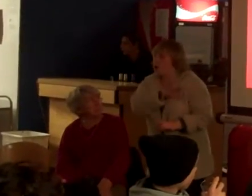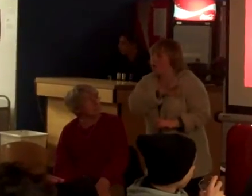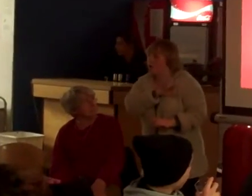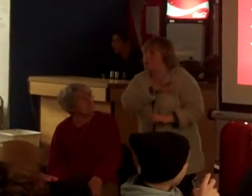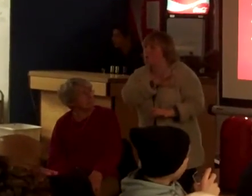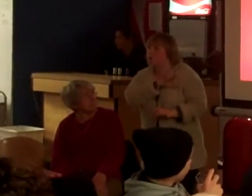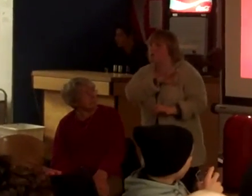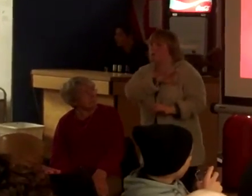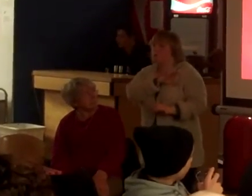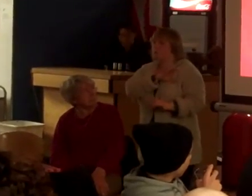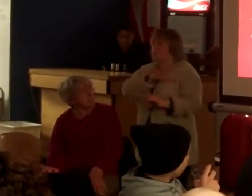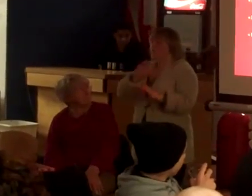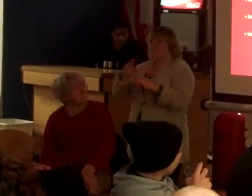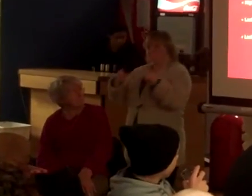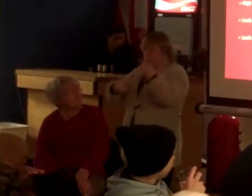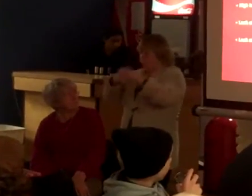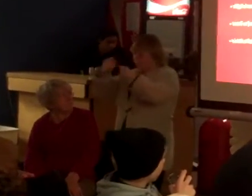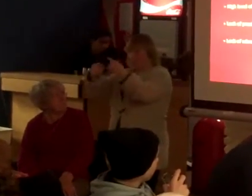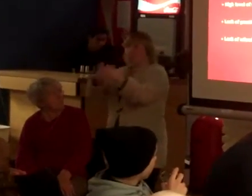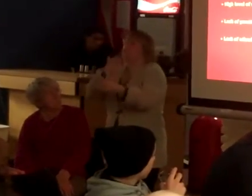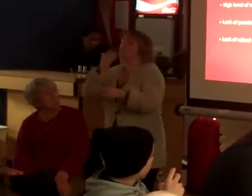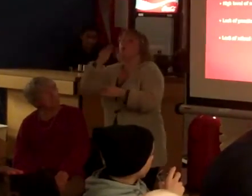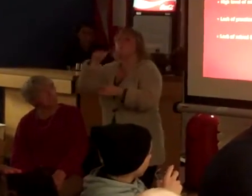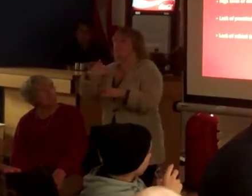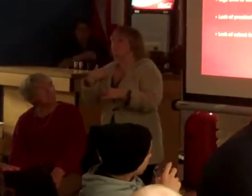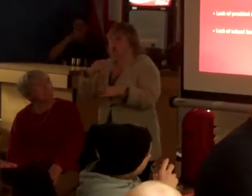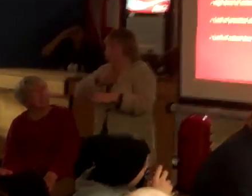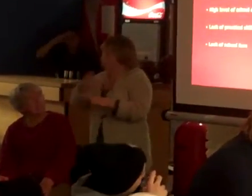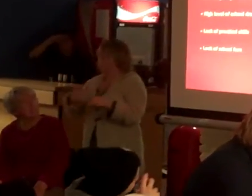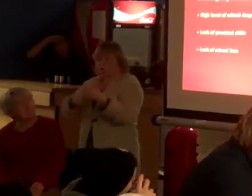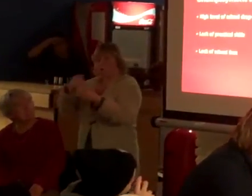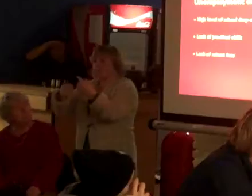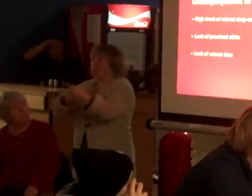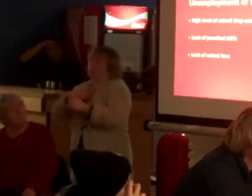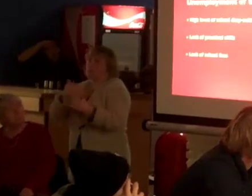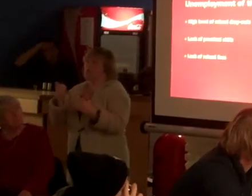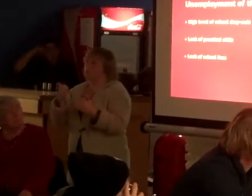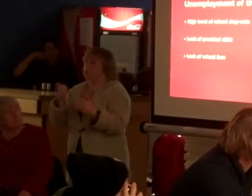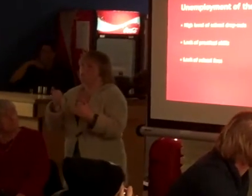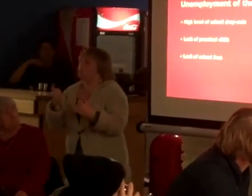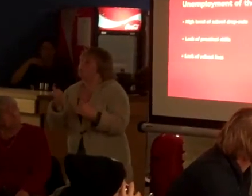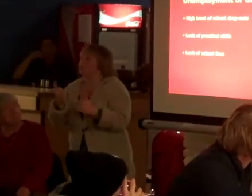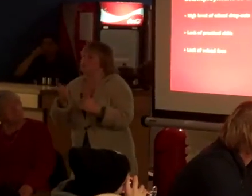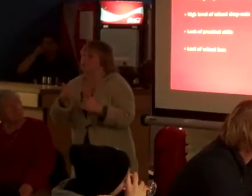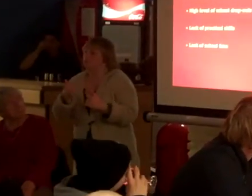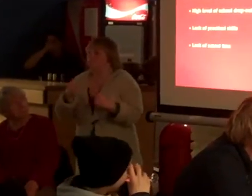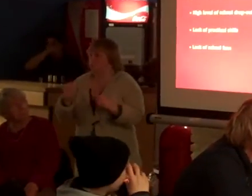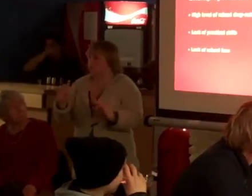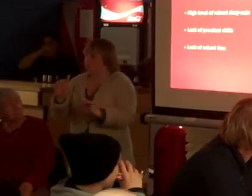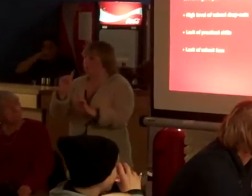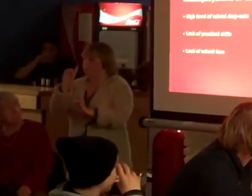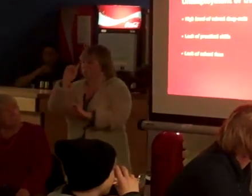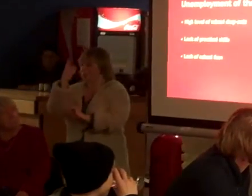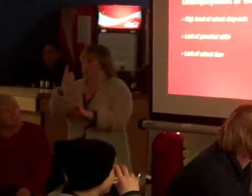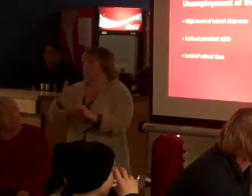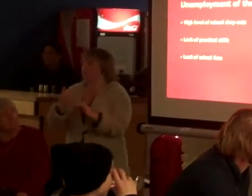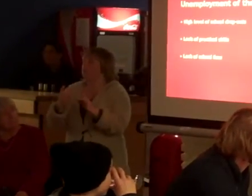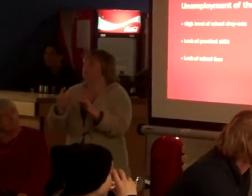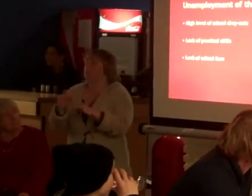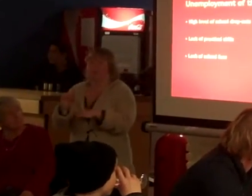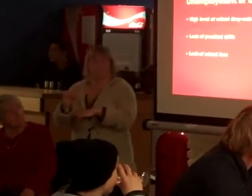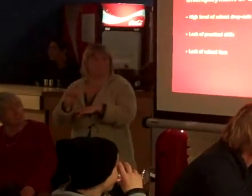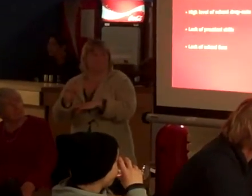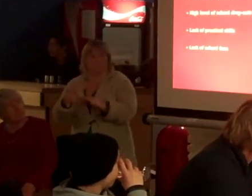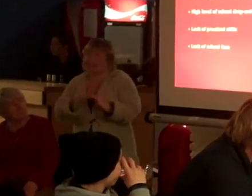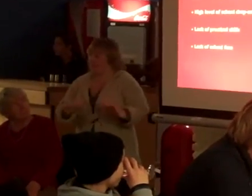unemployment among the young people. Young people go to school to study their primary education, sometimes go to secondary